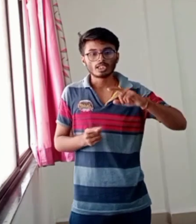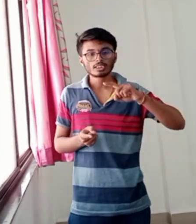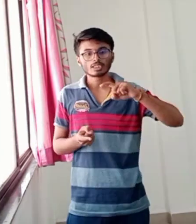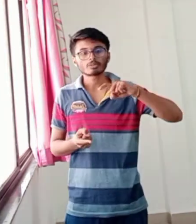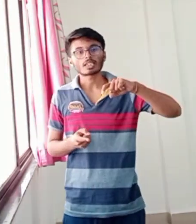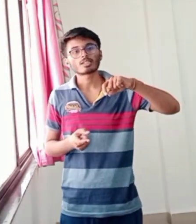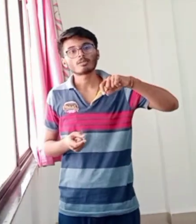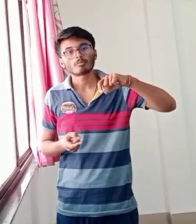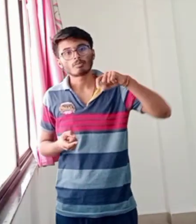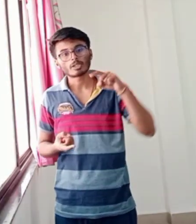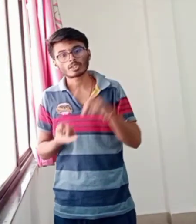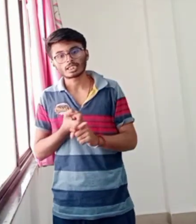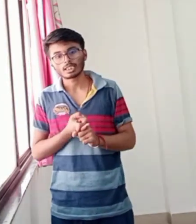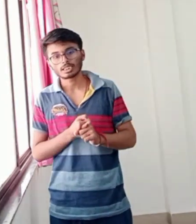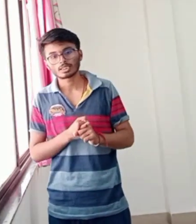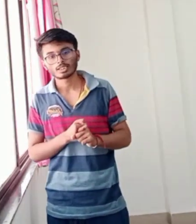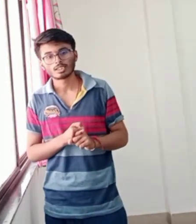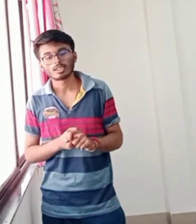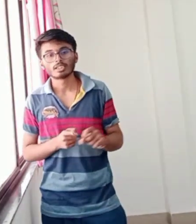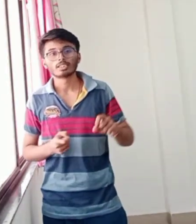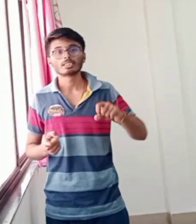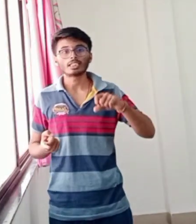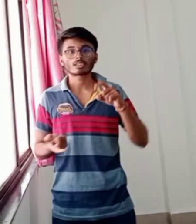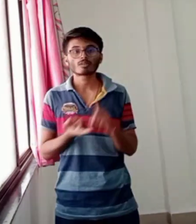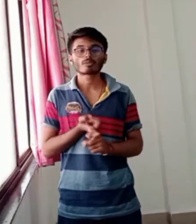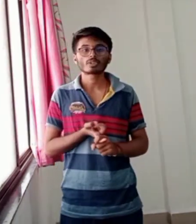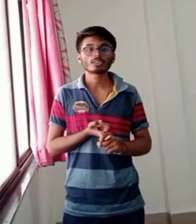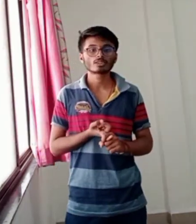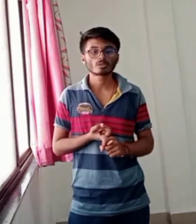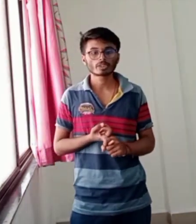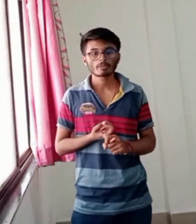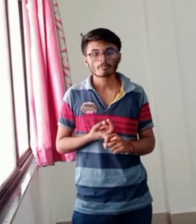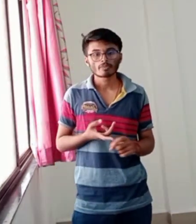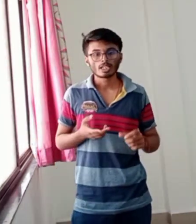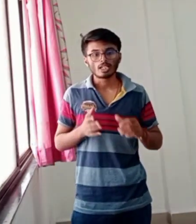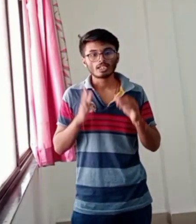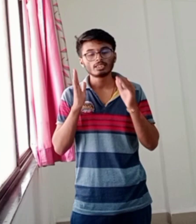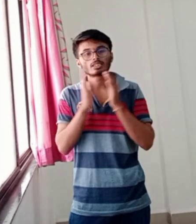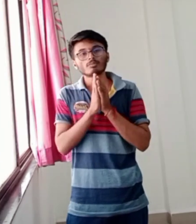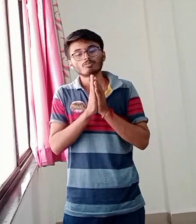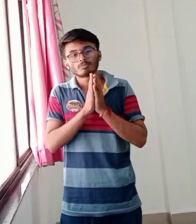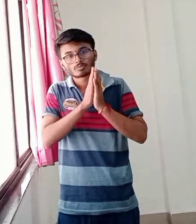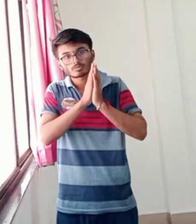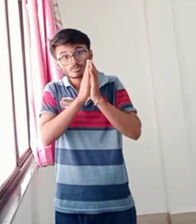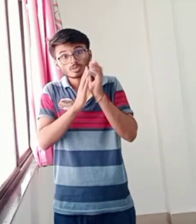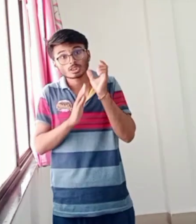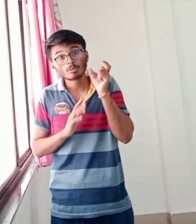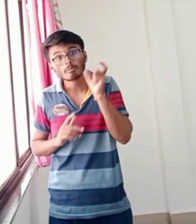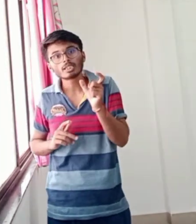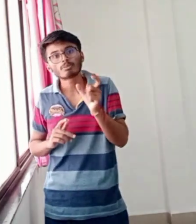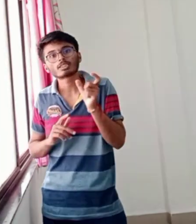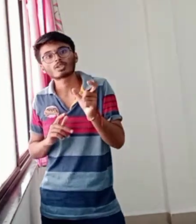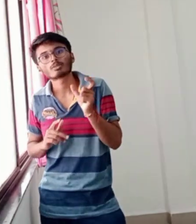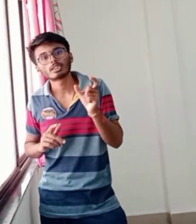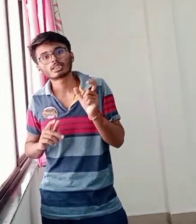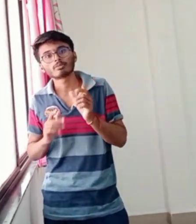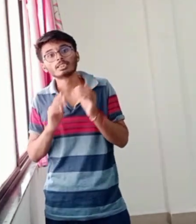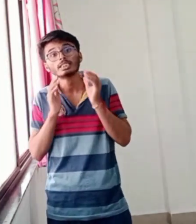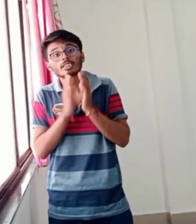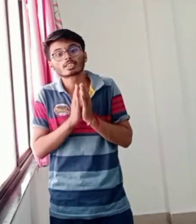Enzymes are the biocatalyst, natural proteins. Okay, enzyme, the main function of the enzyme is increase